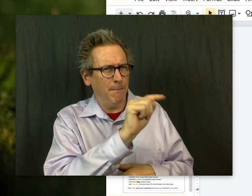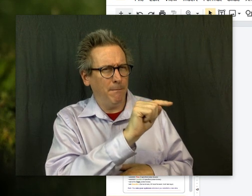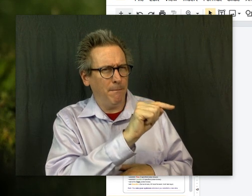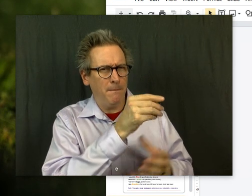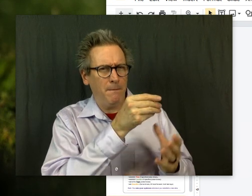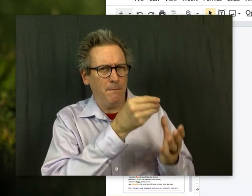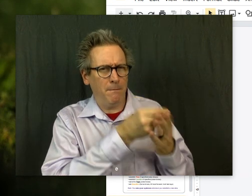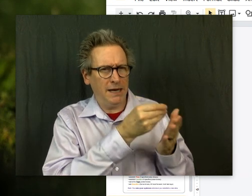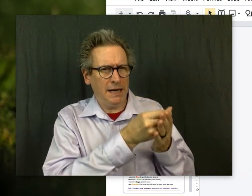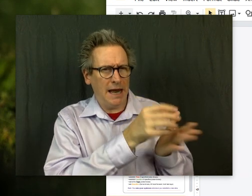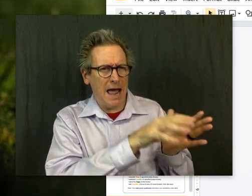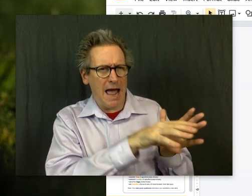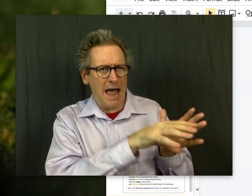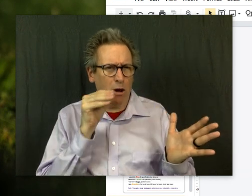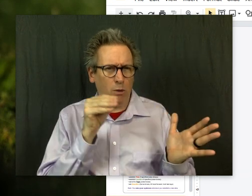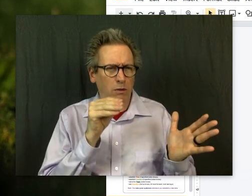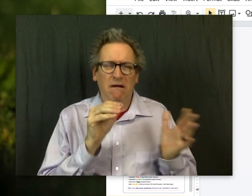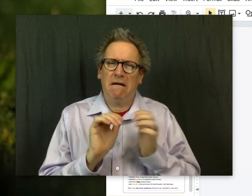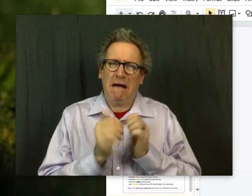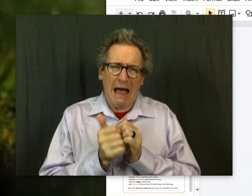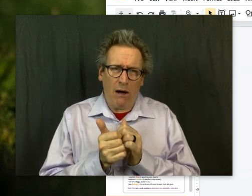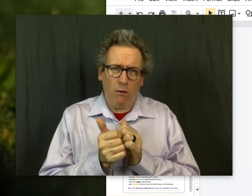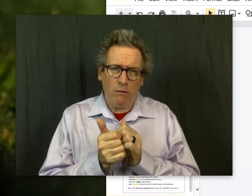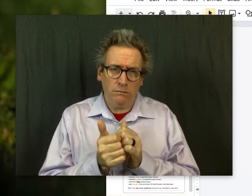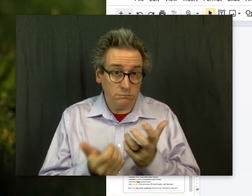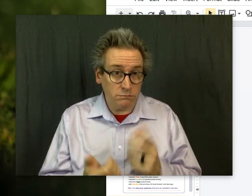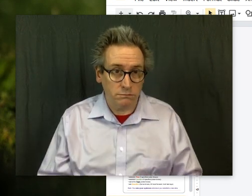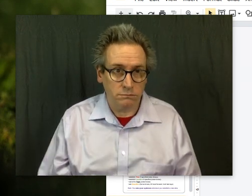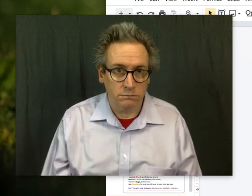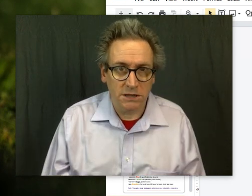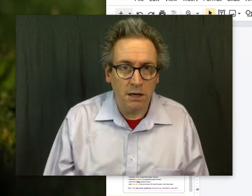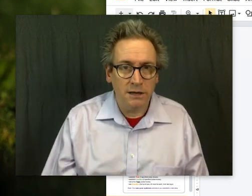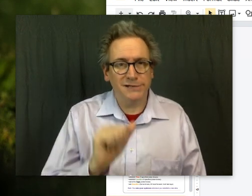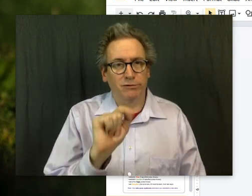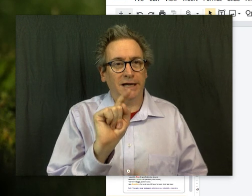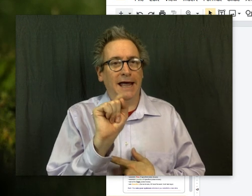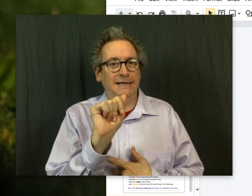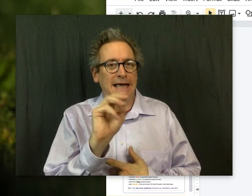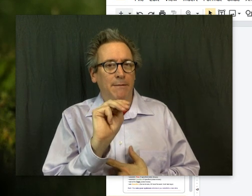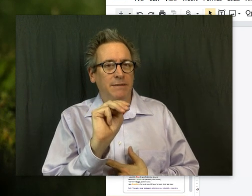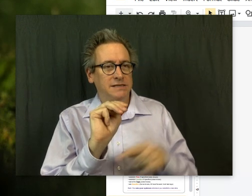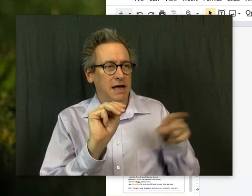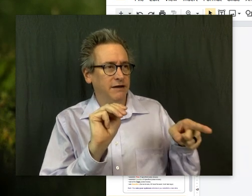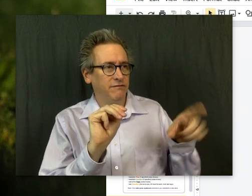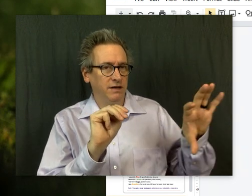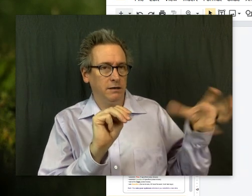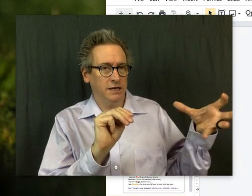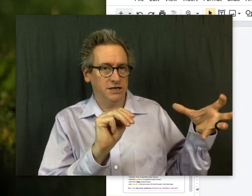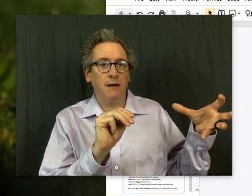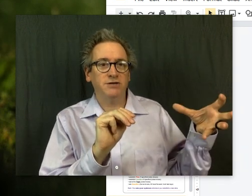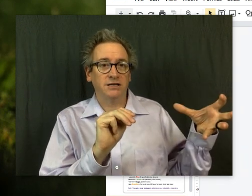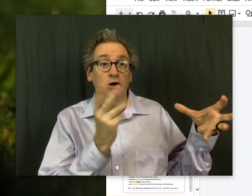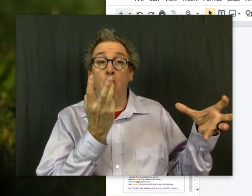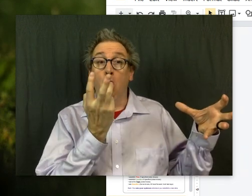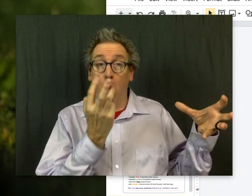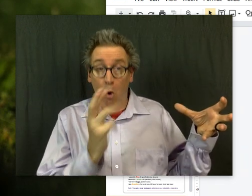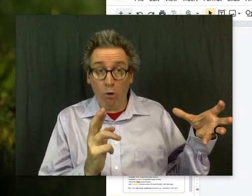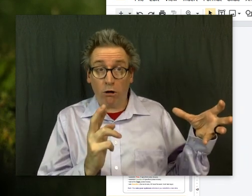ATM, money, out, how. Because really ATM is kind of, it's an